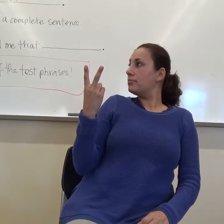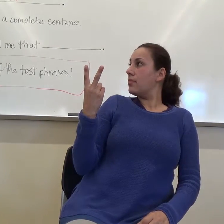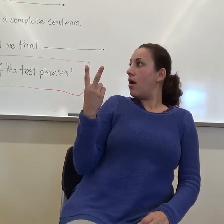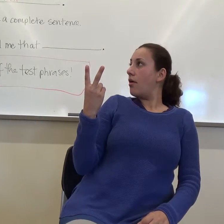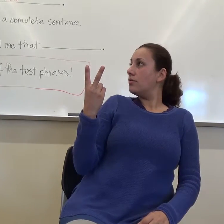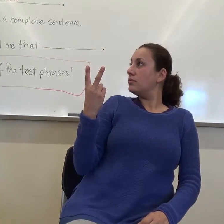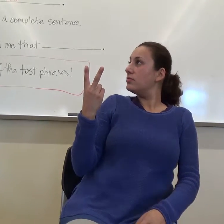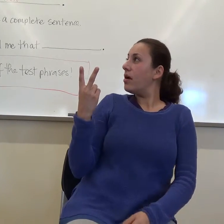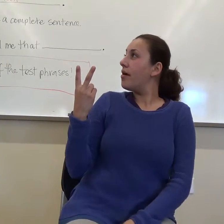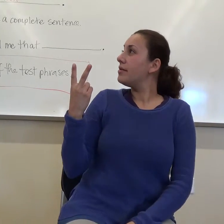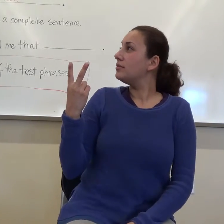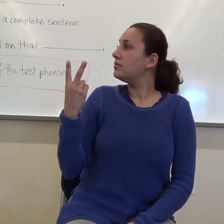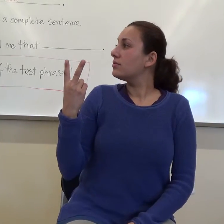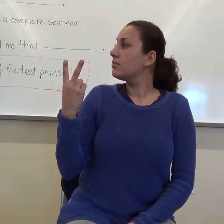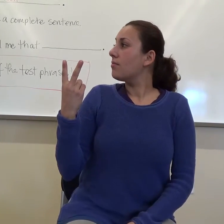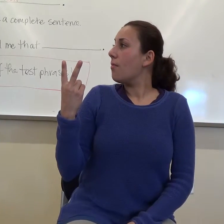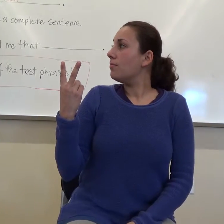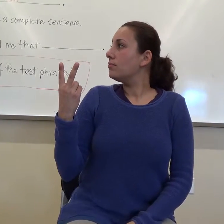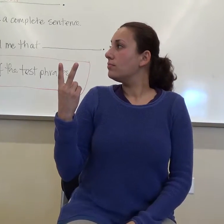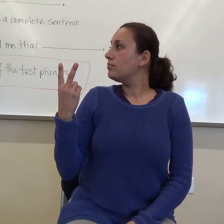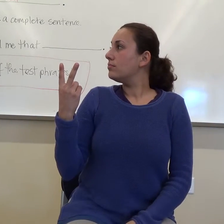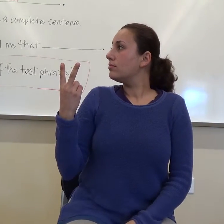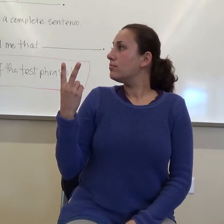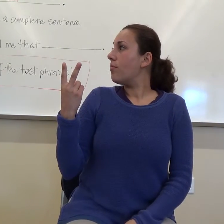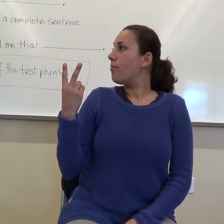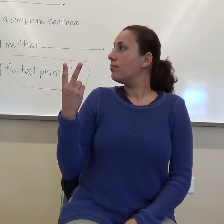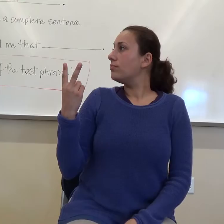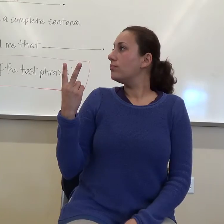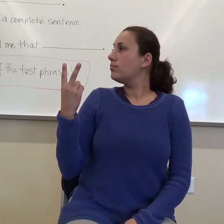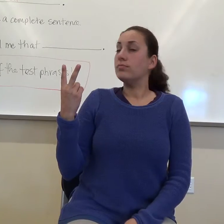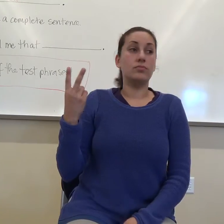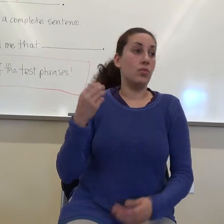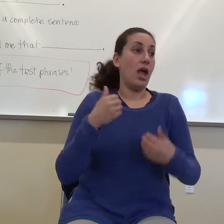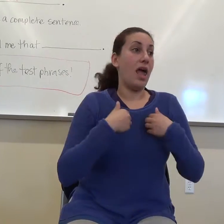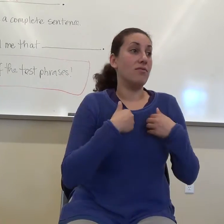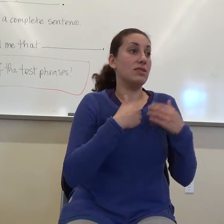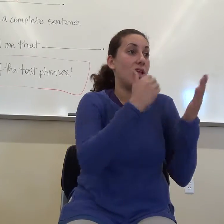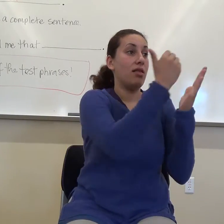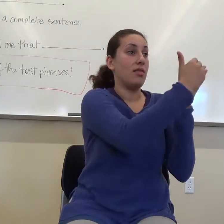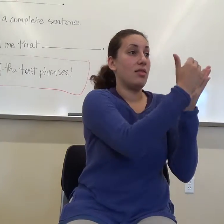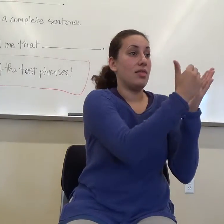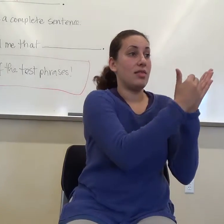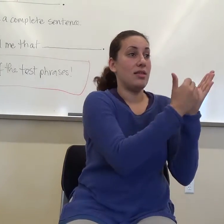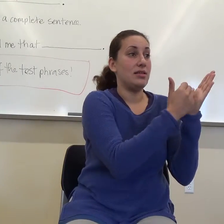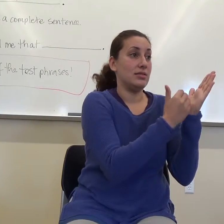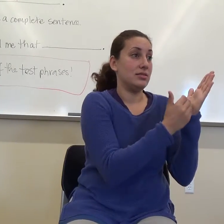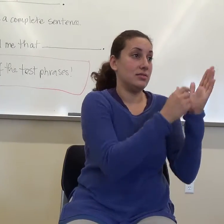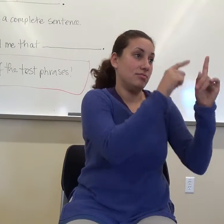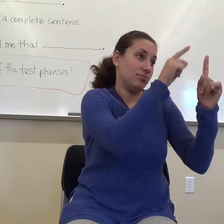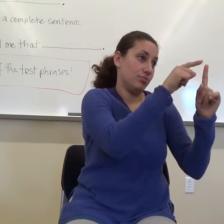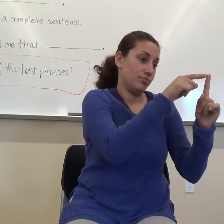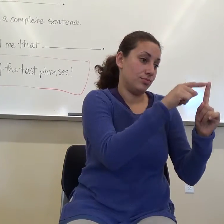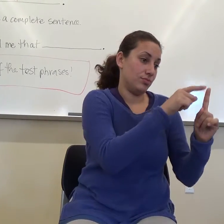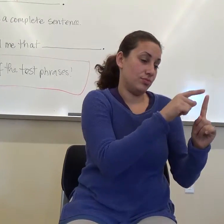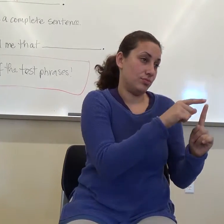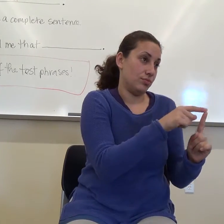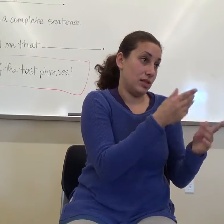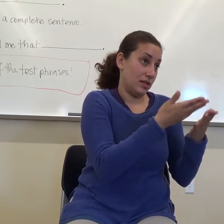number 2. Okay, then we have the list of things that are similar. And then we have